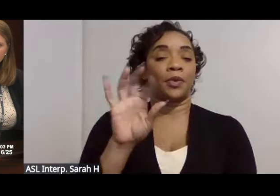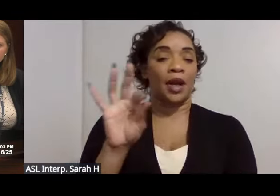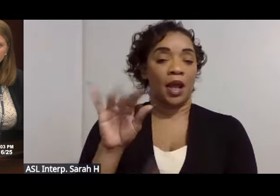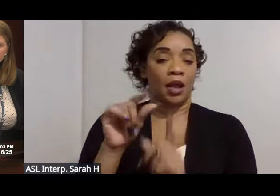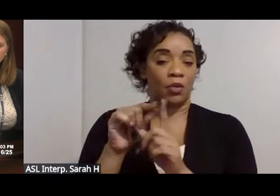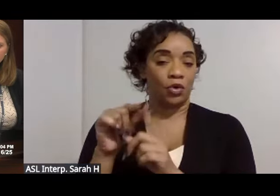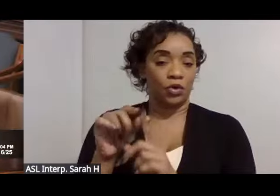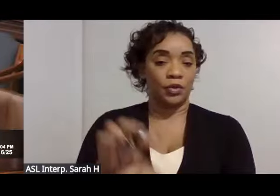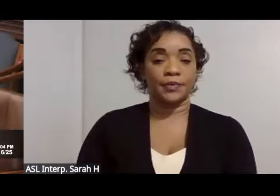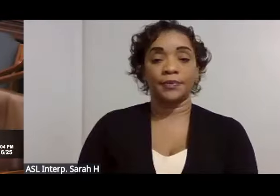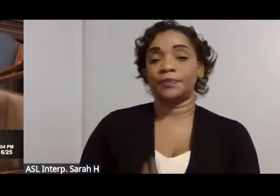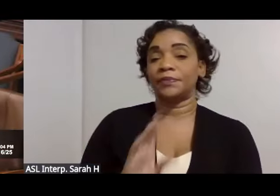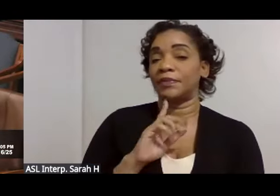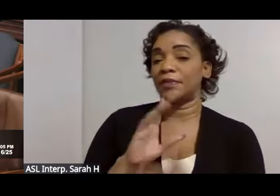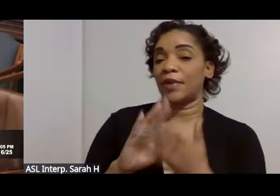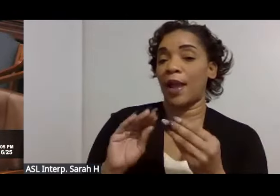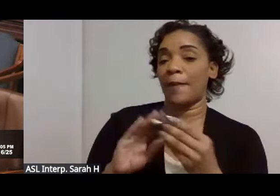Comments?